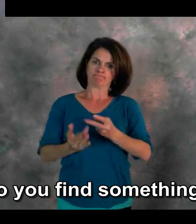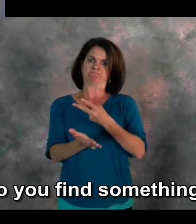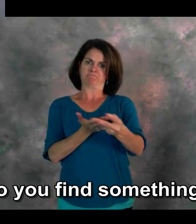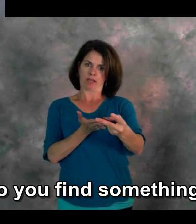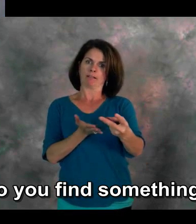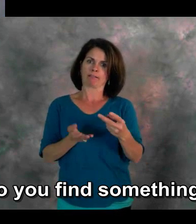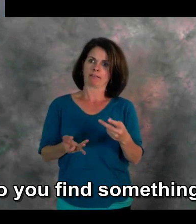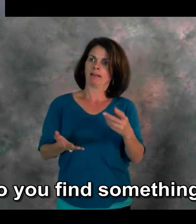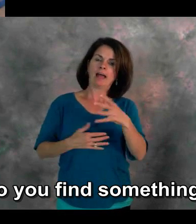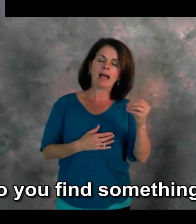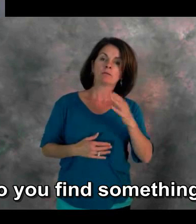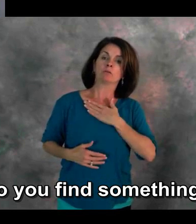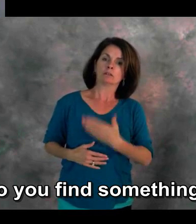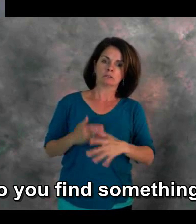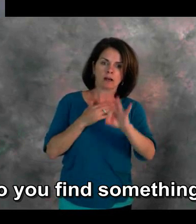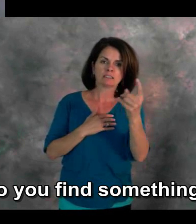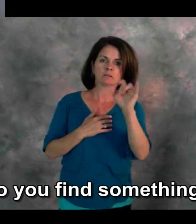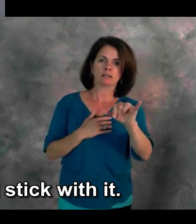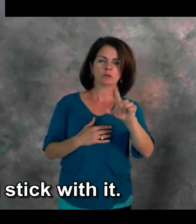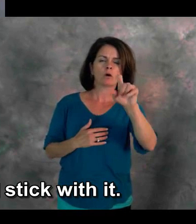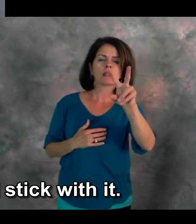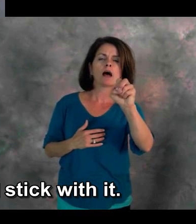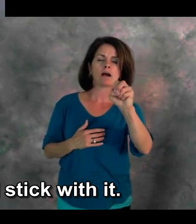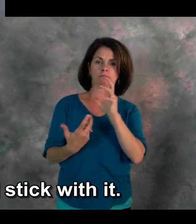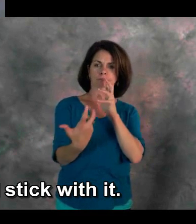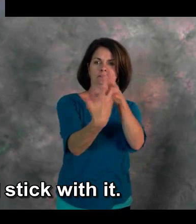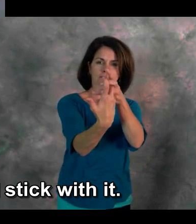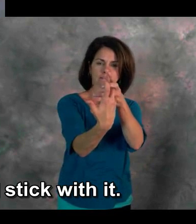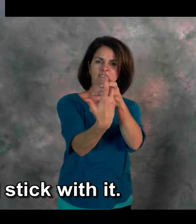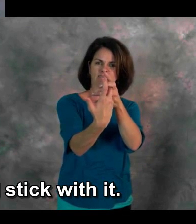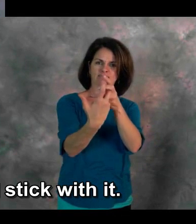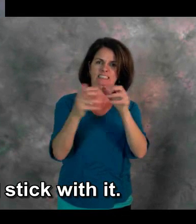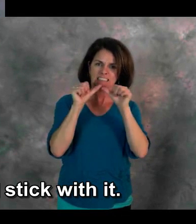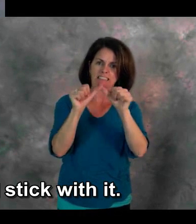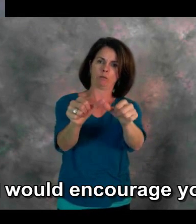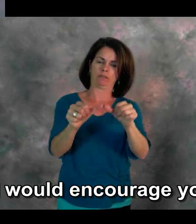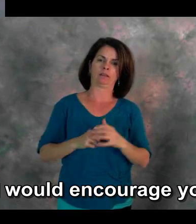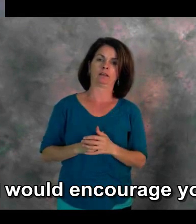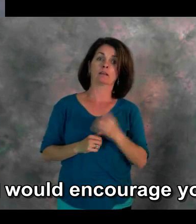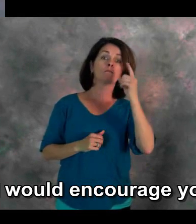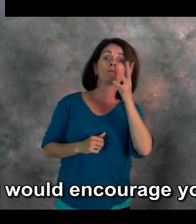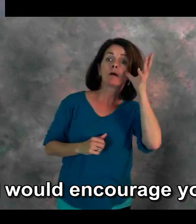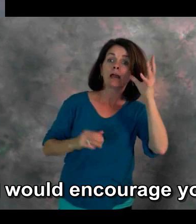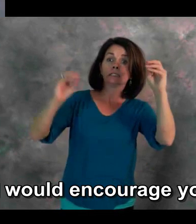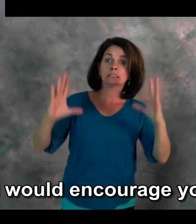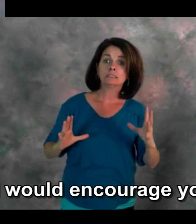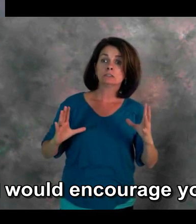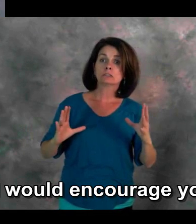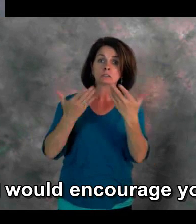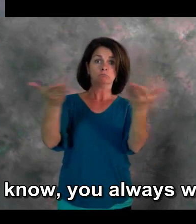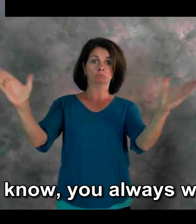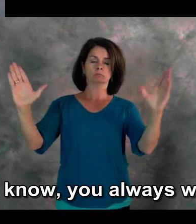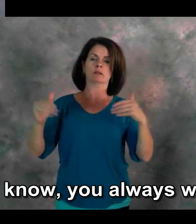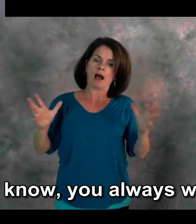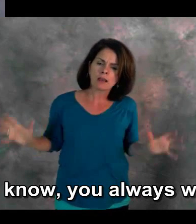to fail, and being willing to find something that you love and stick with it. For parents and teachers, I would encourage